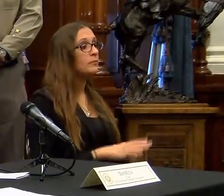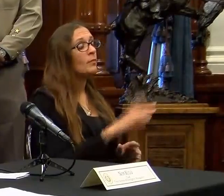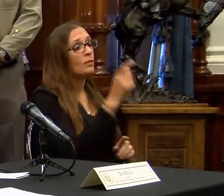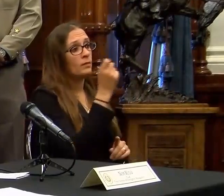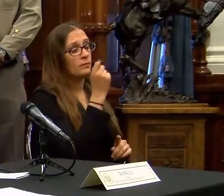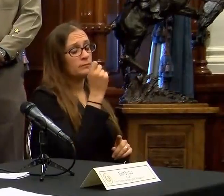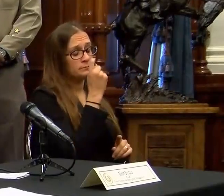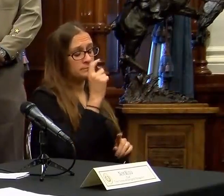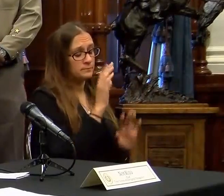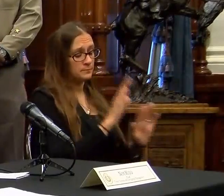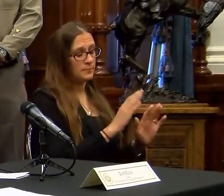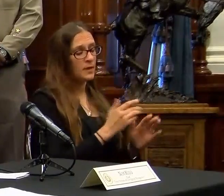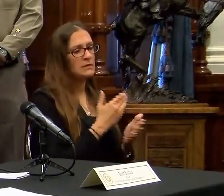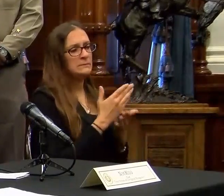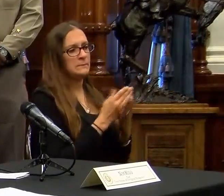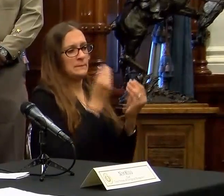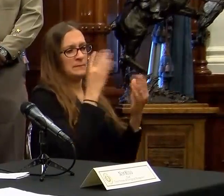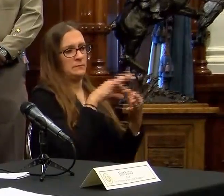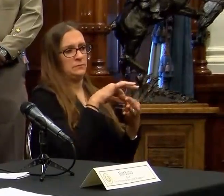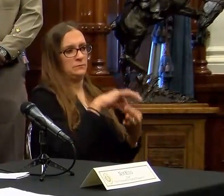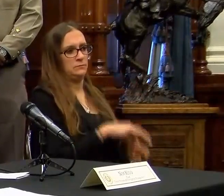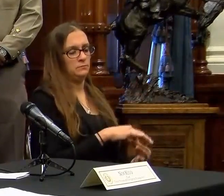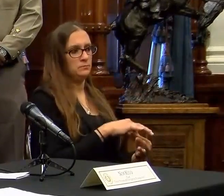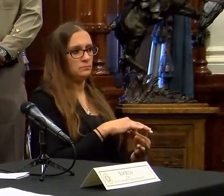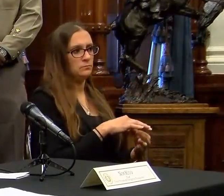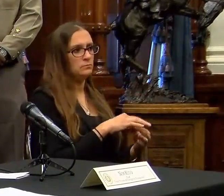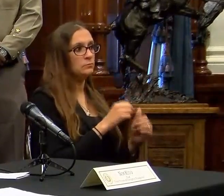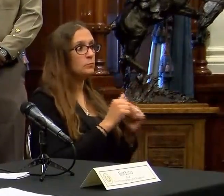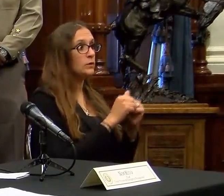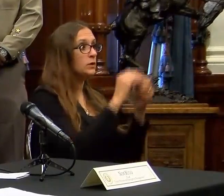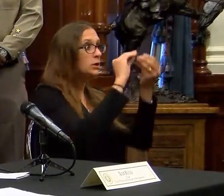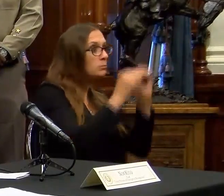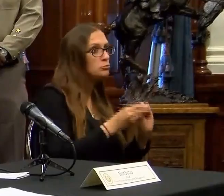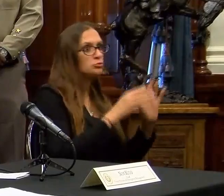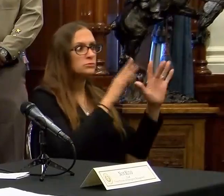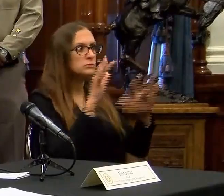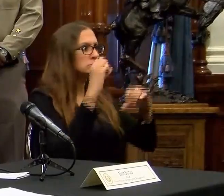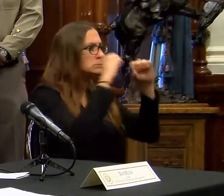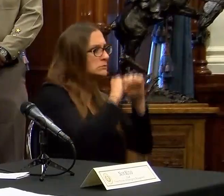Now, some information about numbers where we are today,